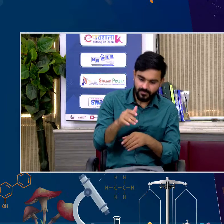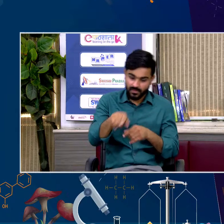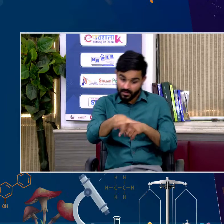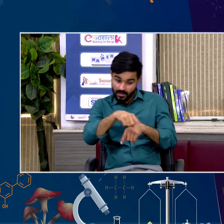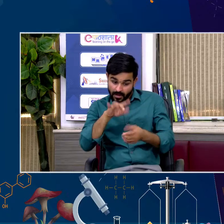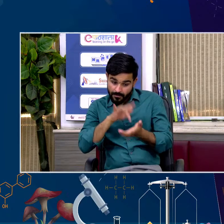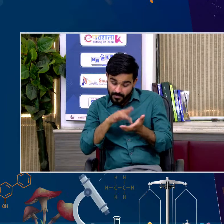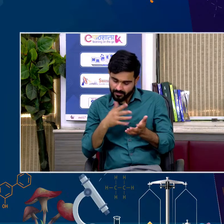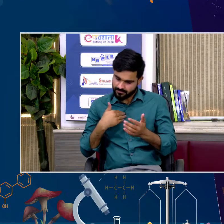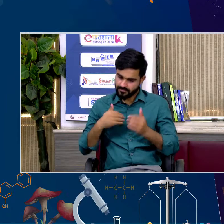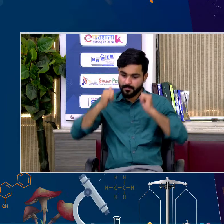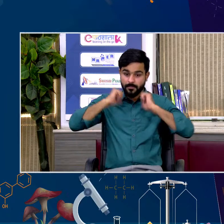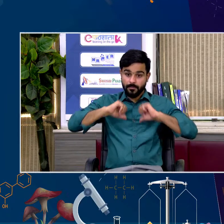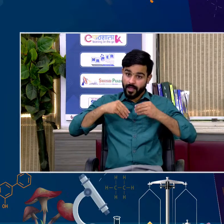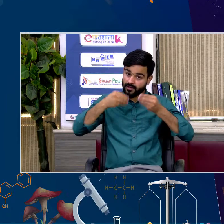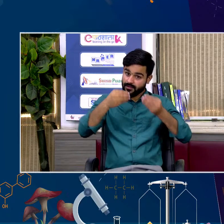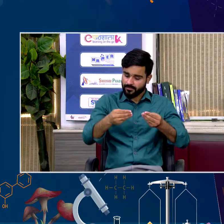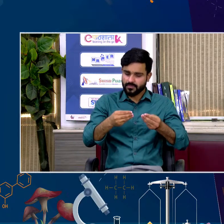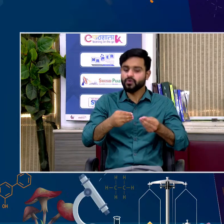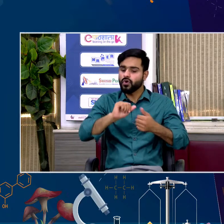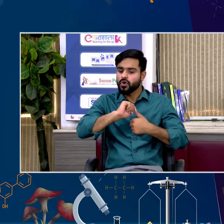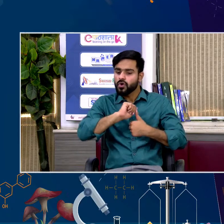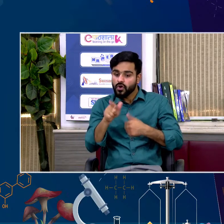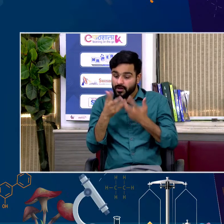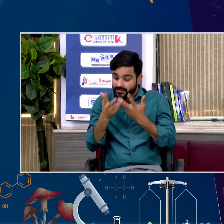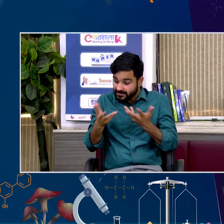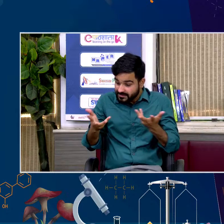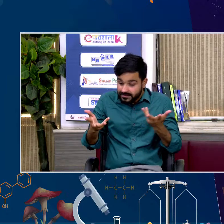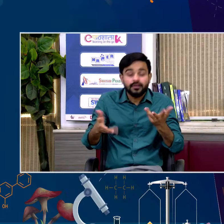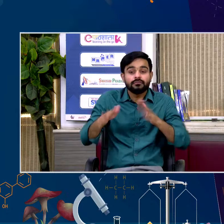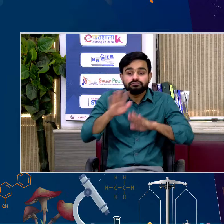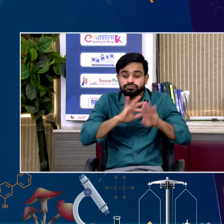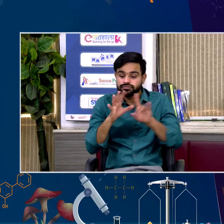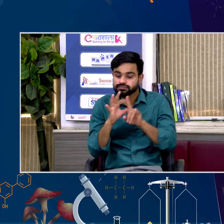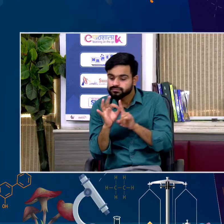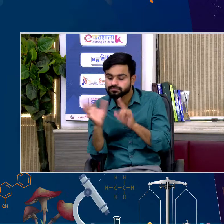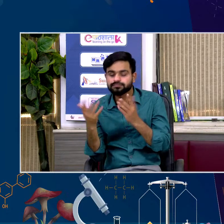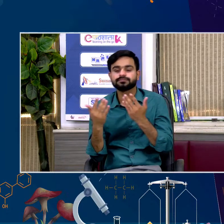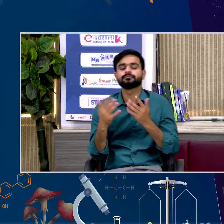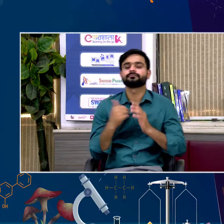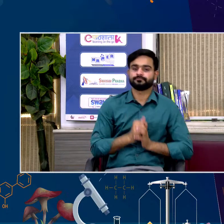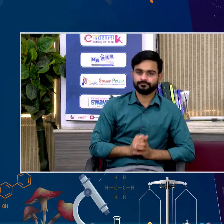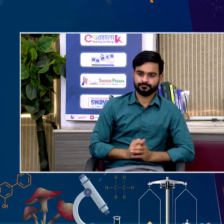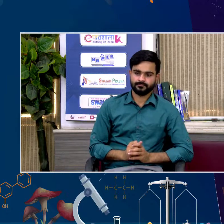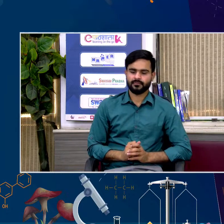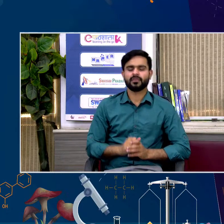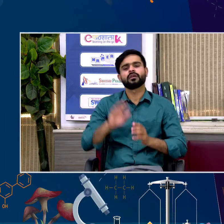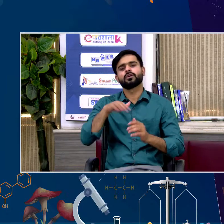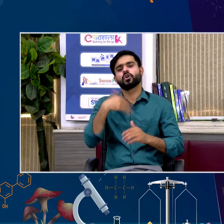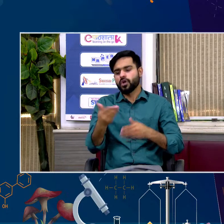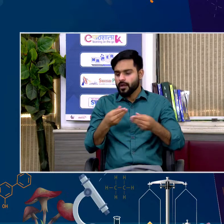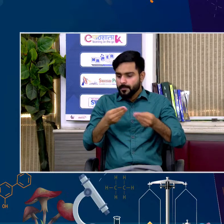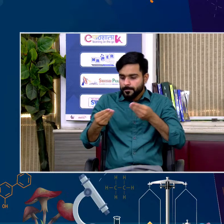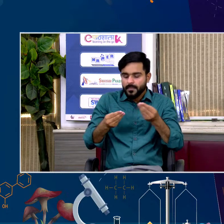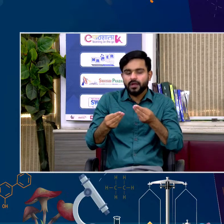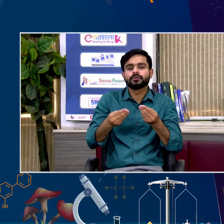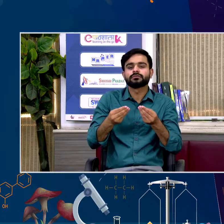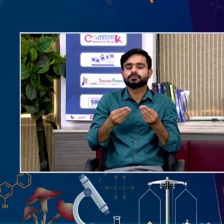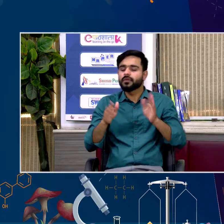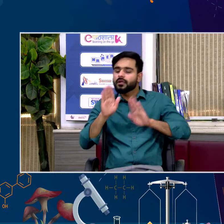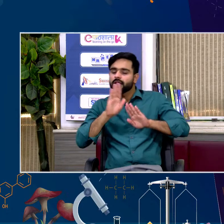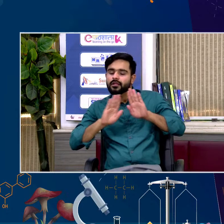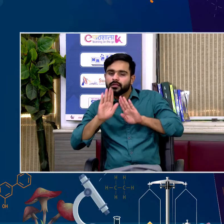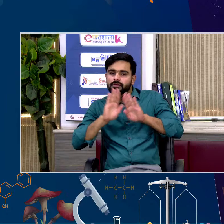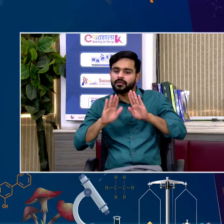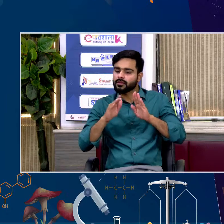my bag. And all of this will give him a lot of predictability and it'll calm him down. Also providing calming zone in